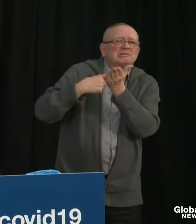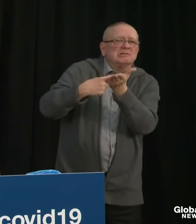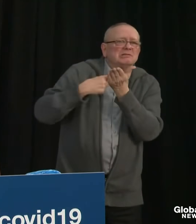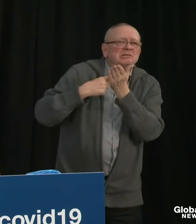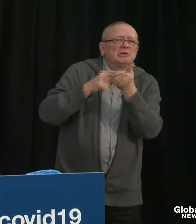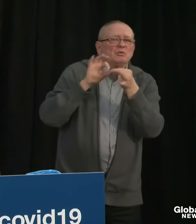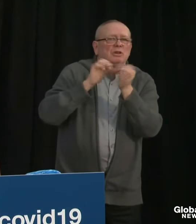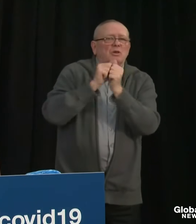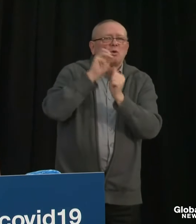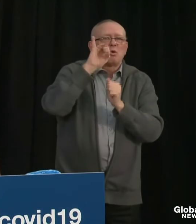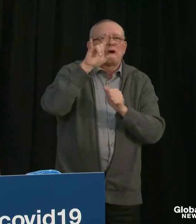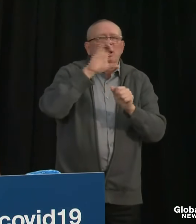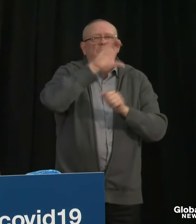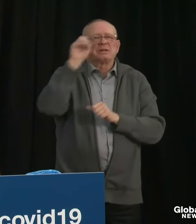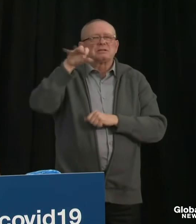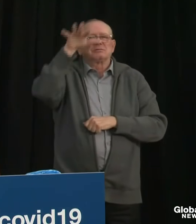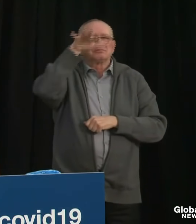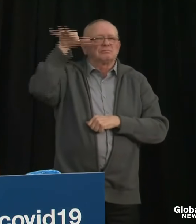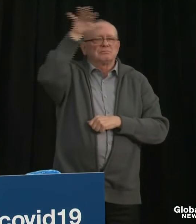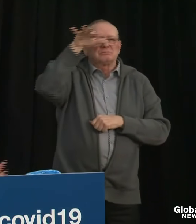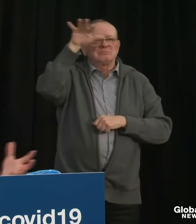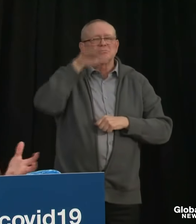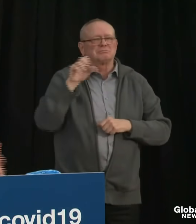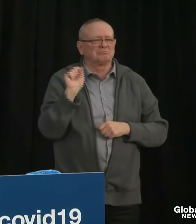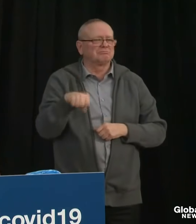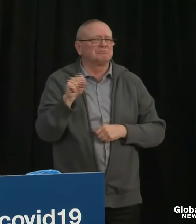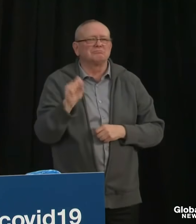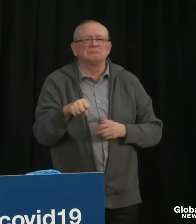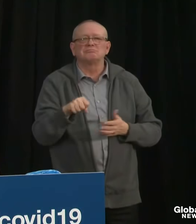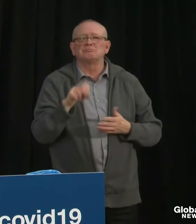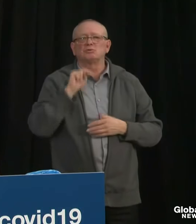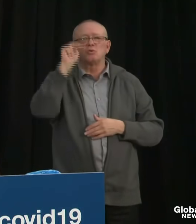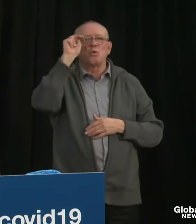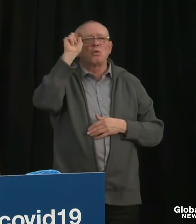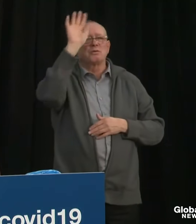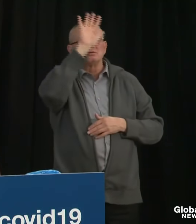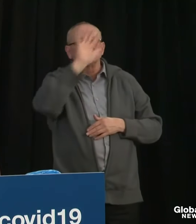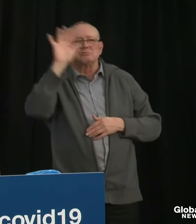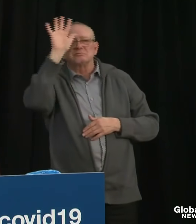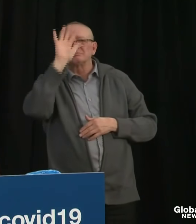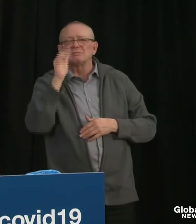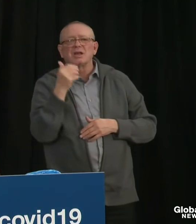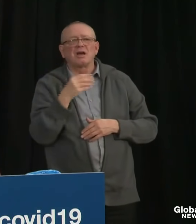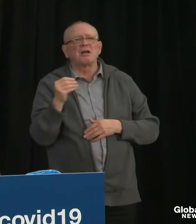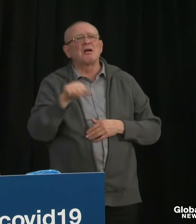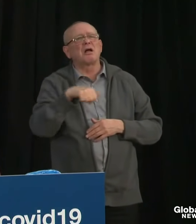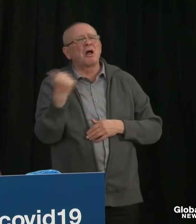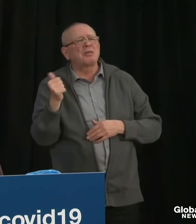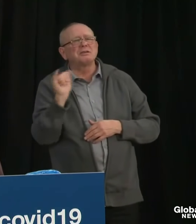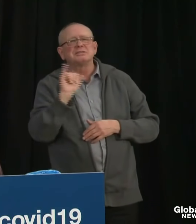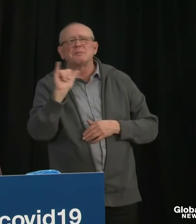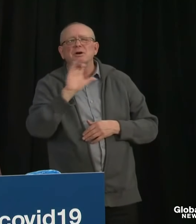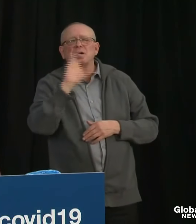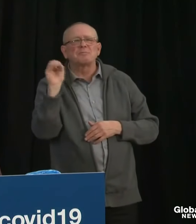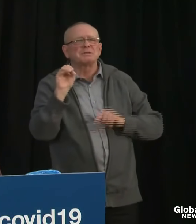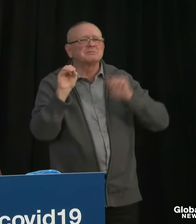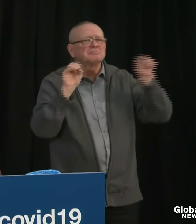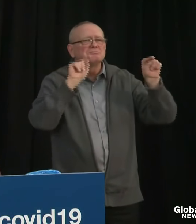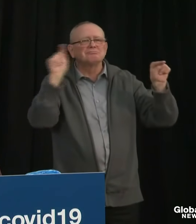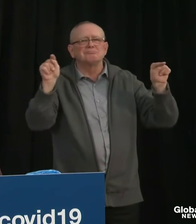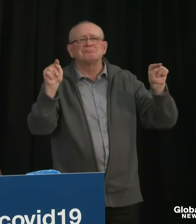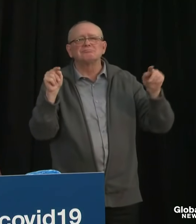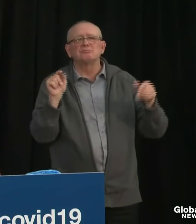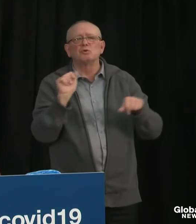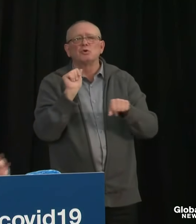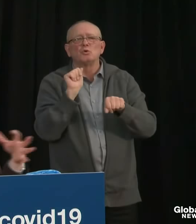and other similar kinds of companies that have, again, work sites that, and I'll distinguish between the work site where people